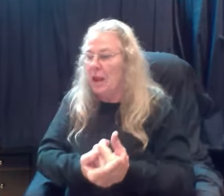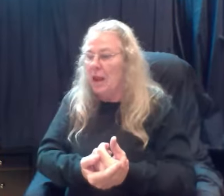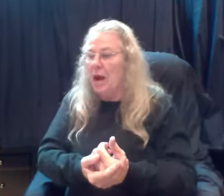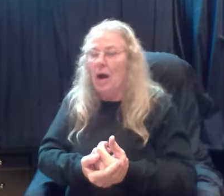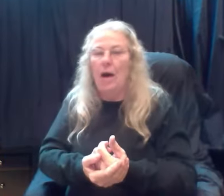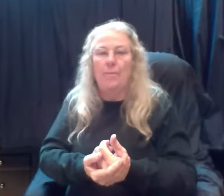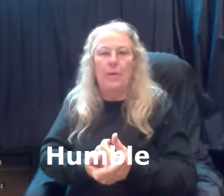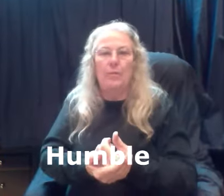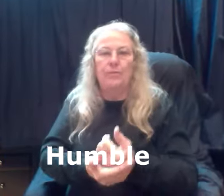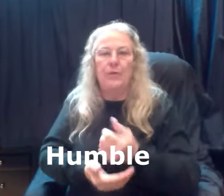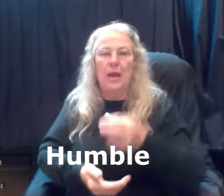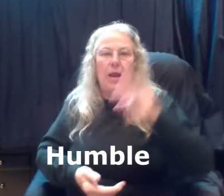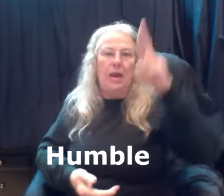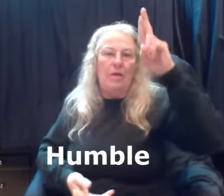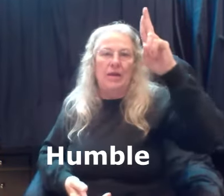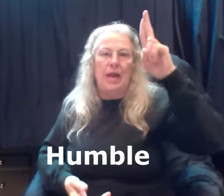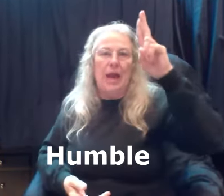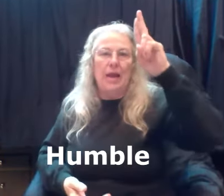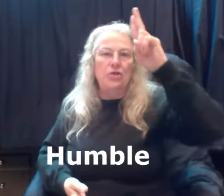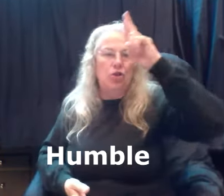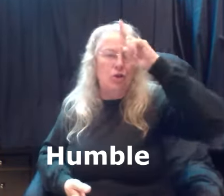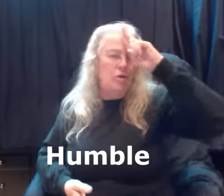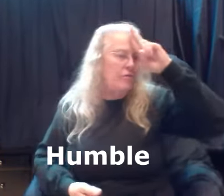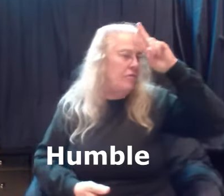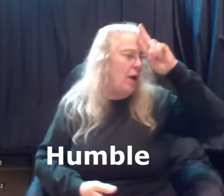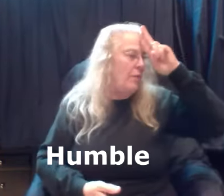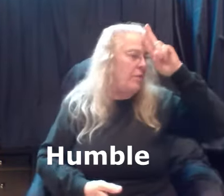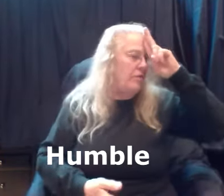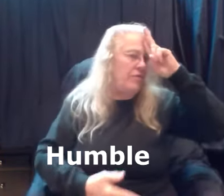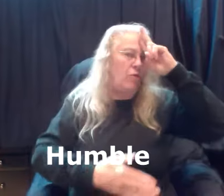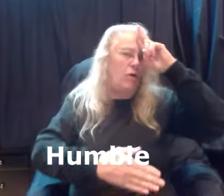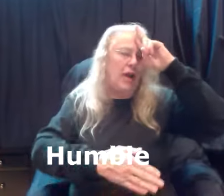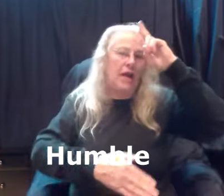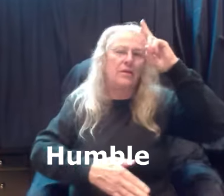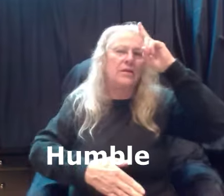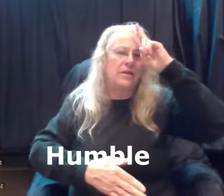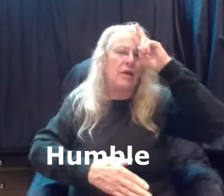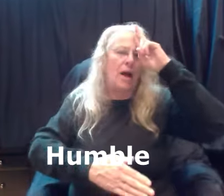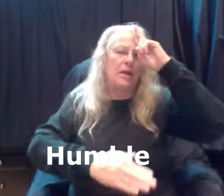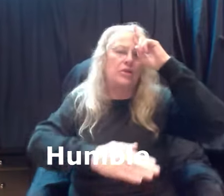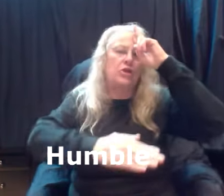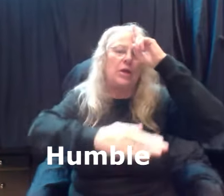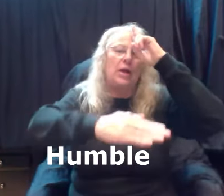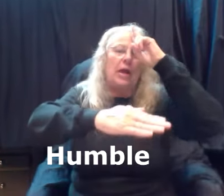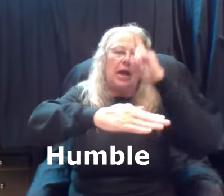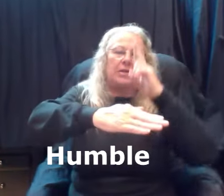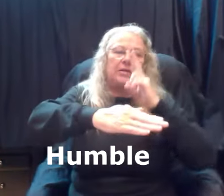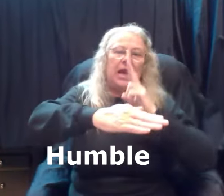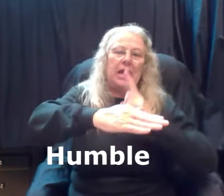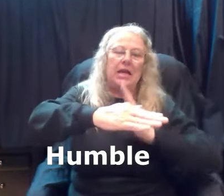Humble. The H from the forehead is a knowledge taking it